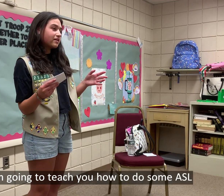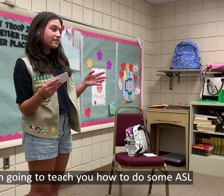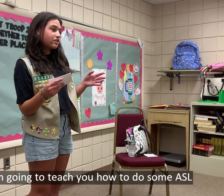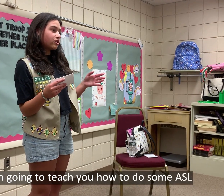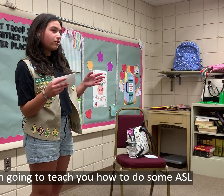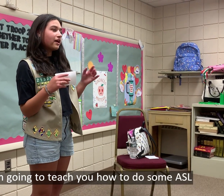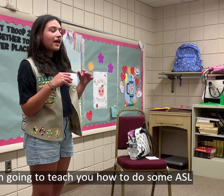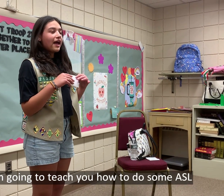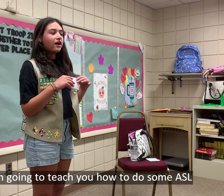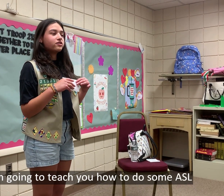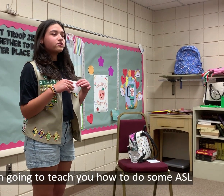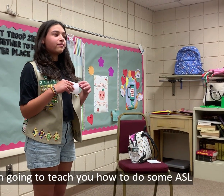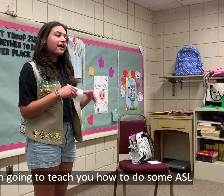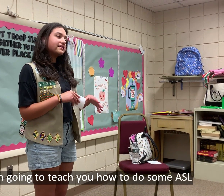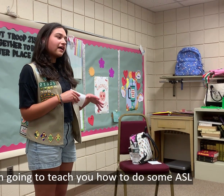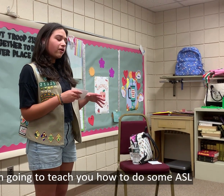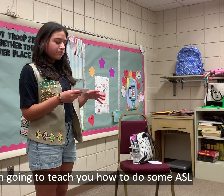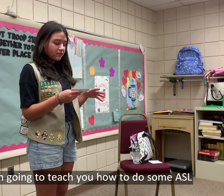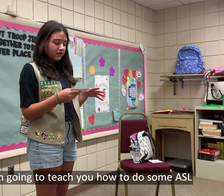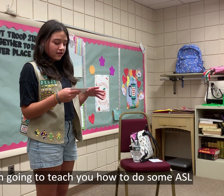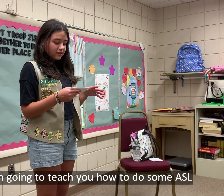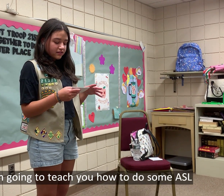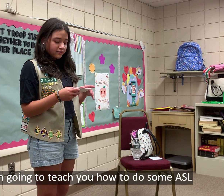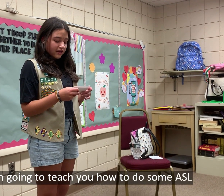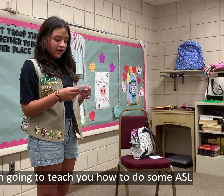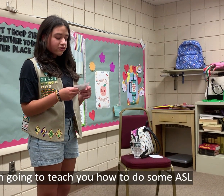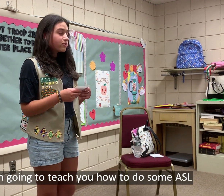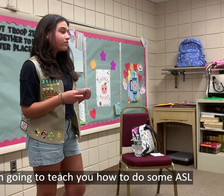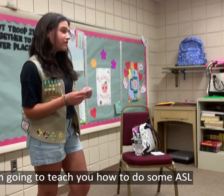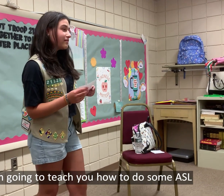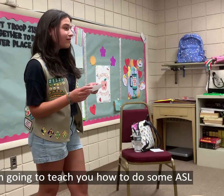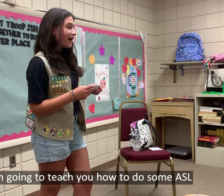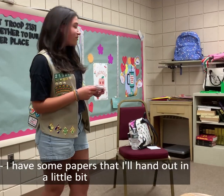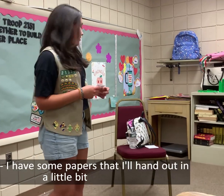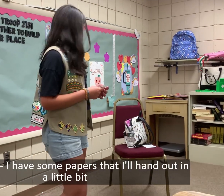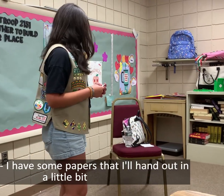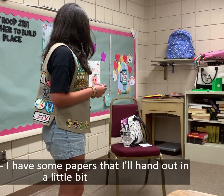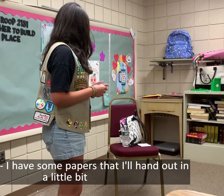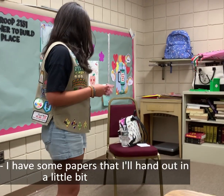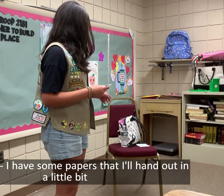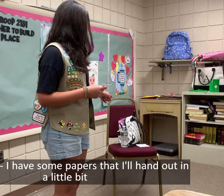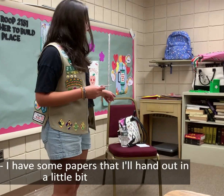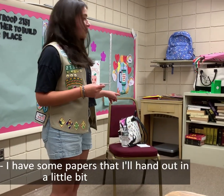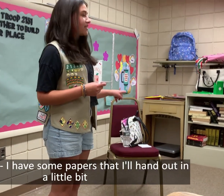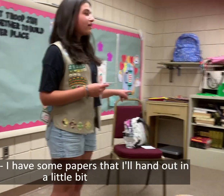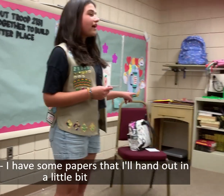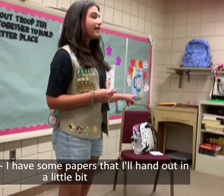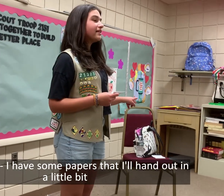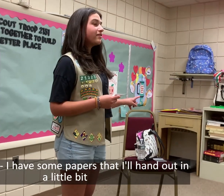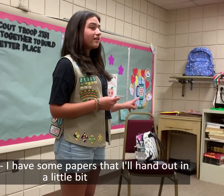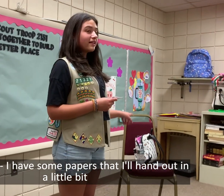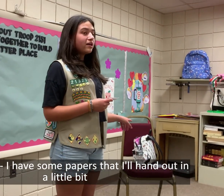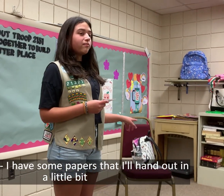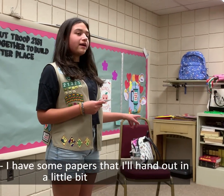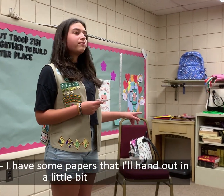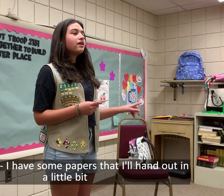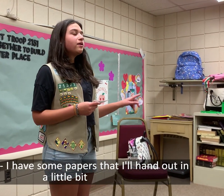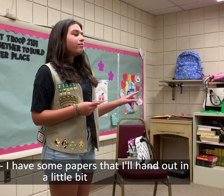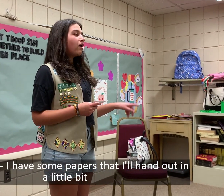teach you how to do some ASL. And I have some papers that I'll hand out in a little bit. But on